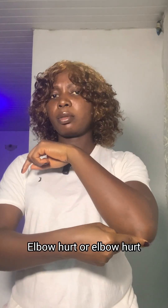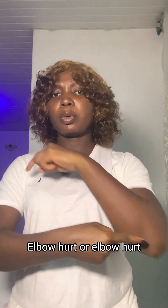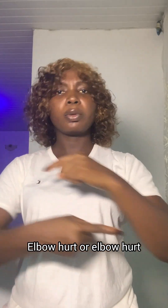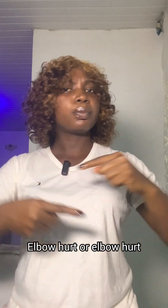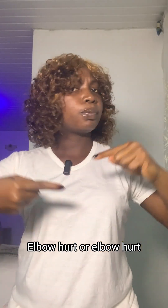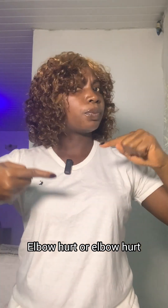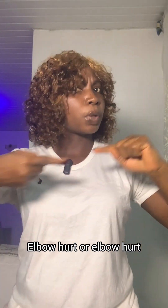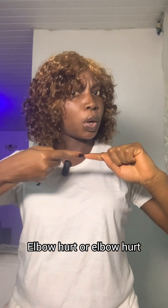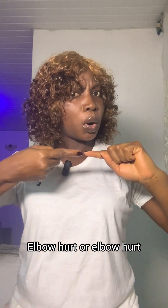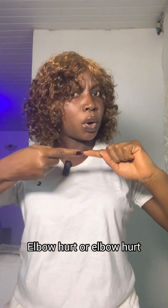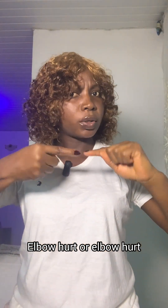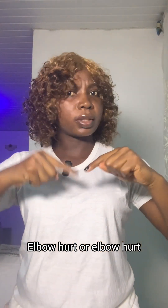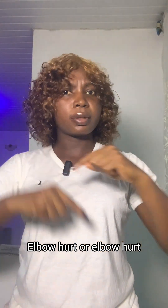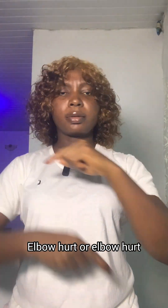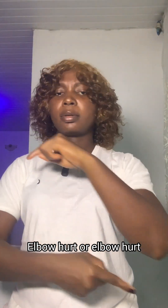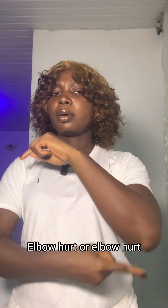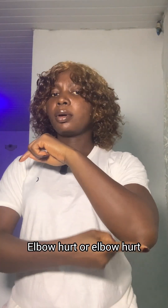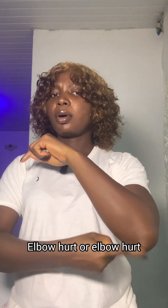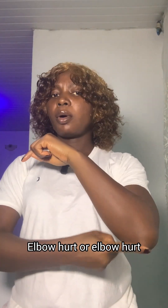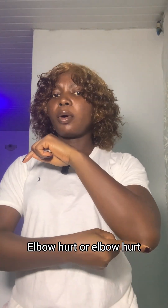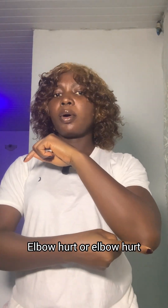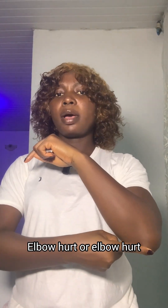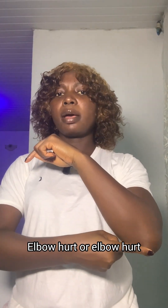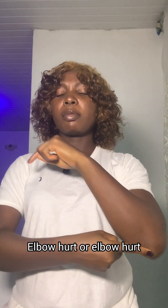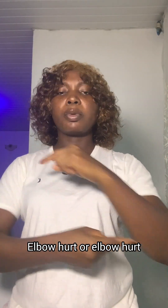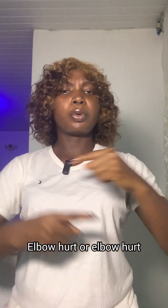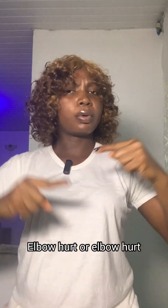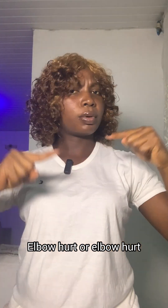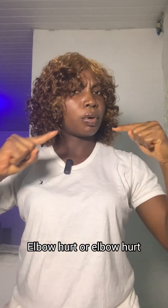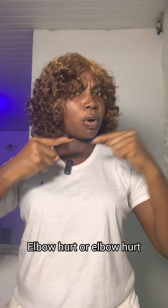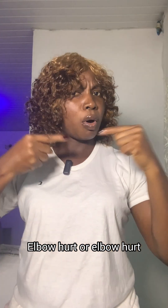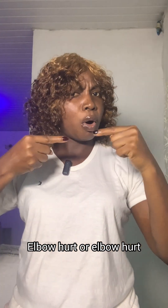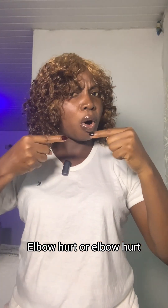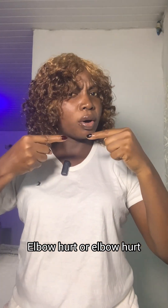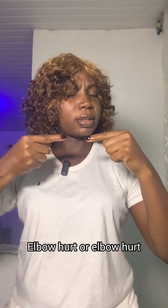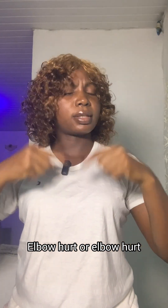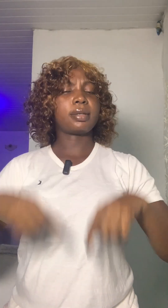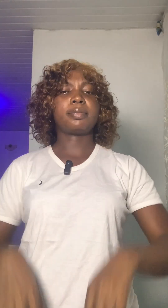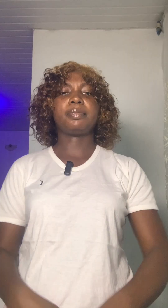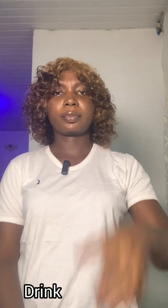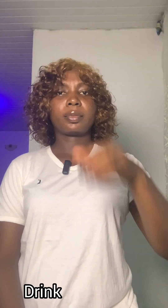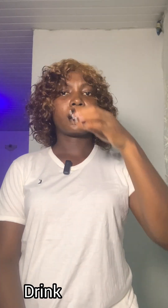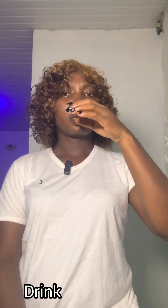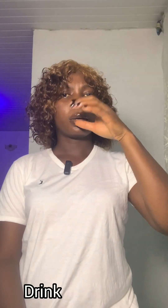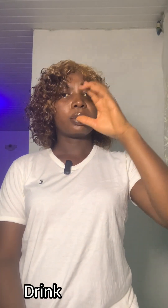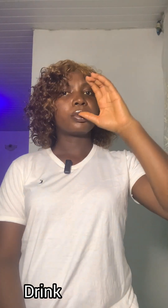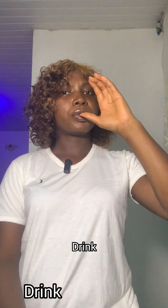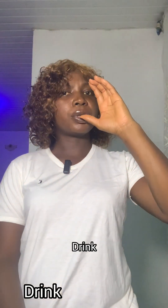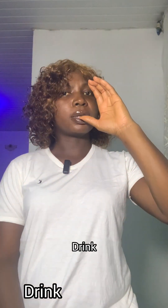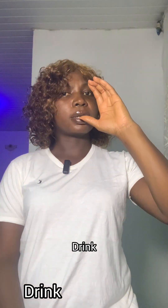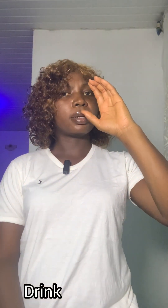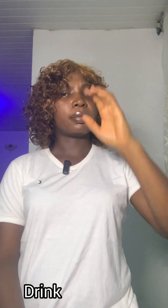Elbow hurt or elbow hurt. Drink,